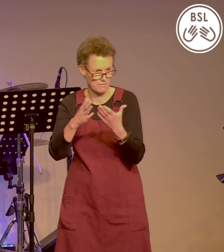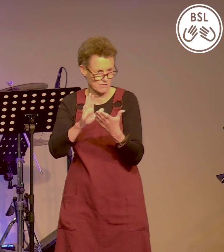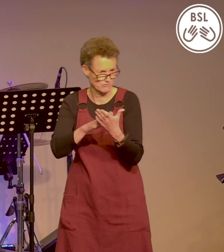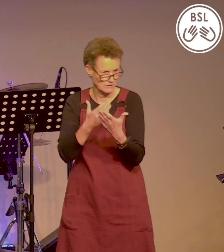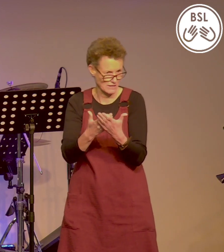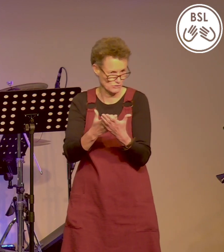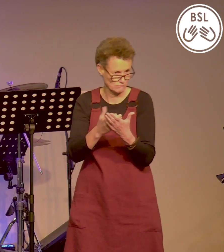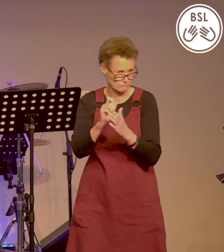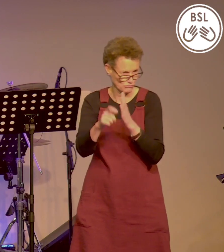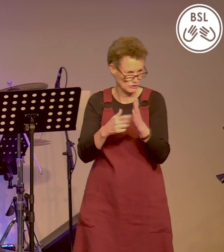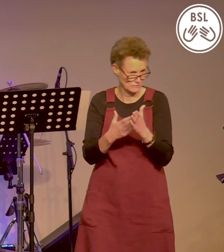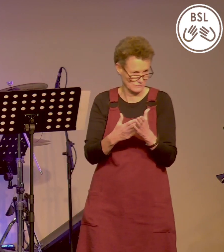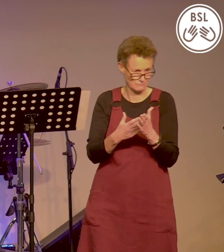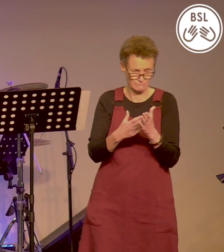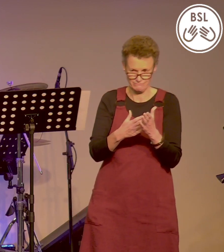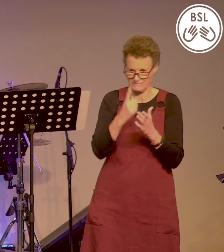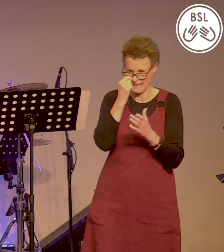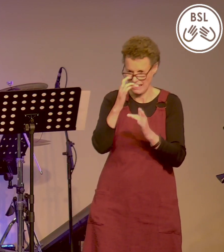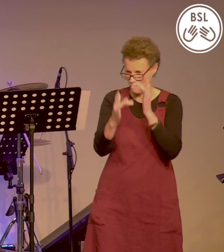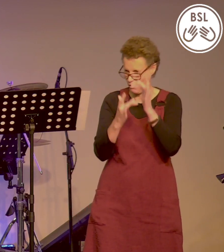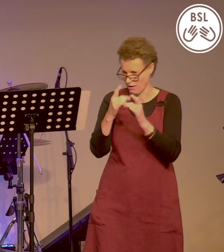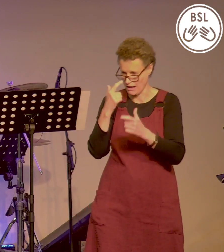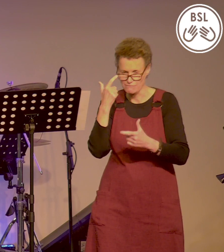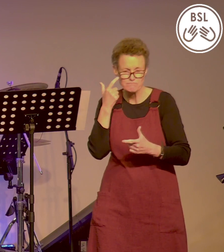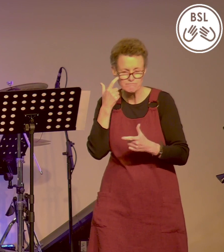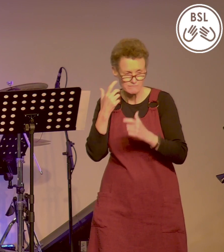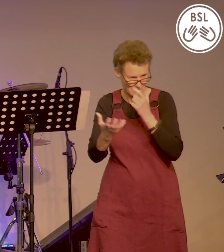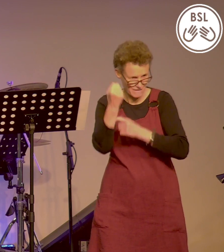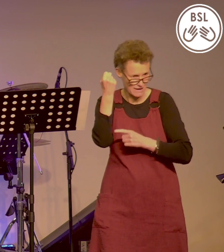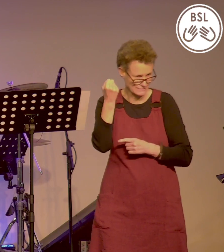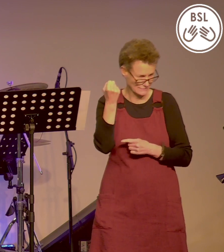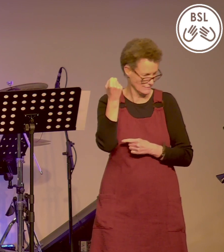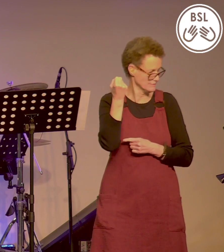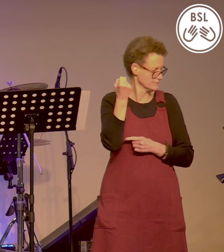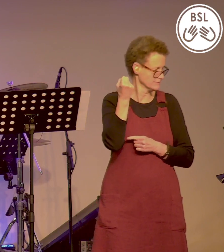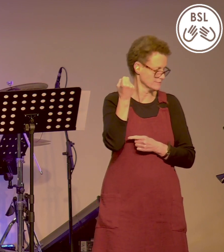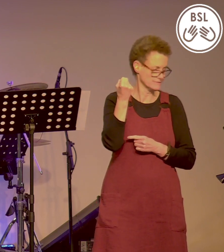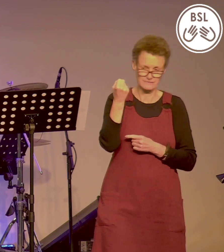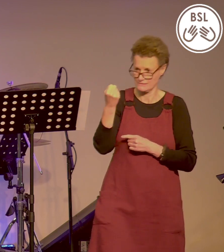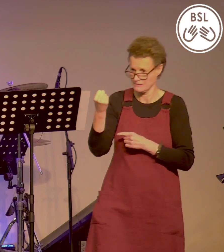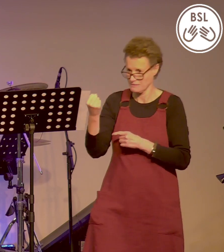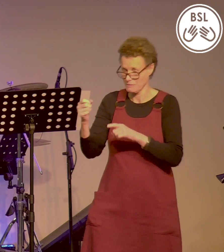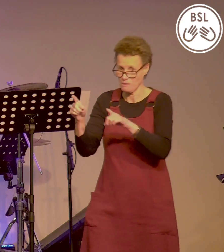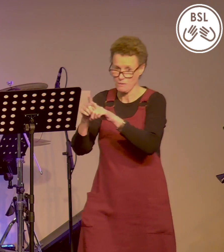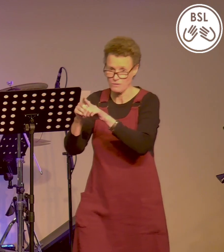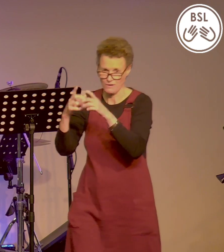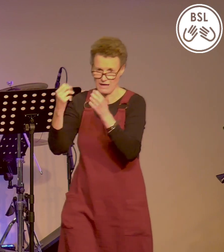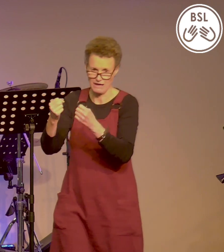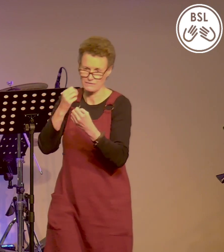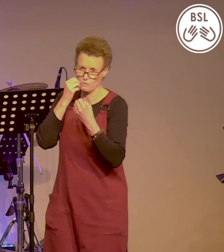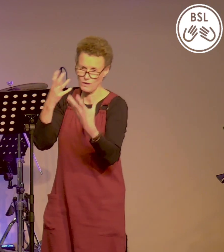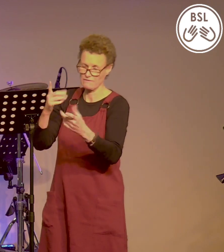There is the BSL Bible Translation Project. You can have a look online if you Google that.